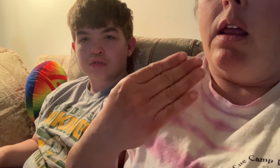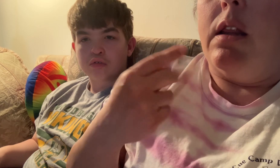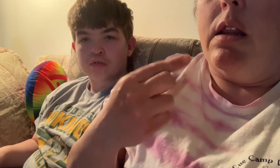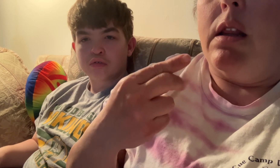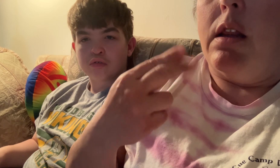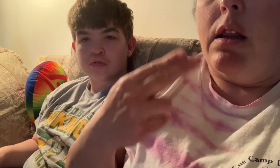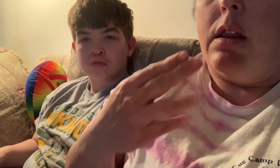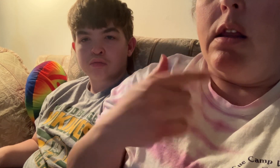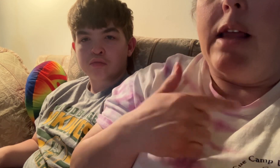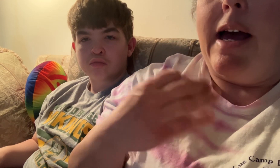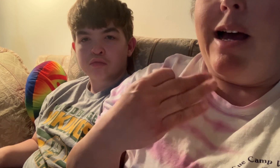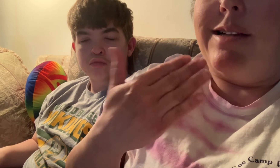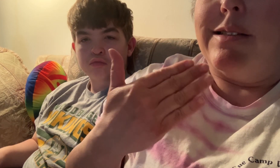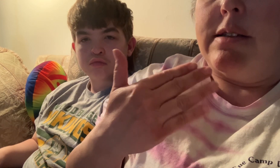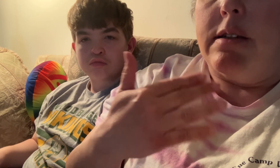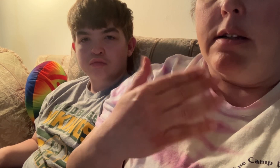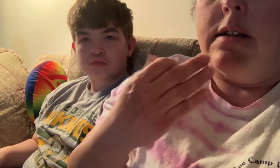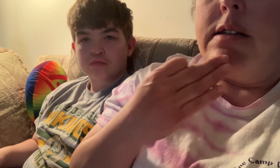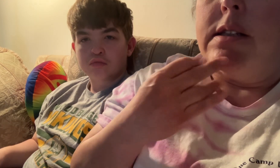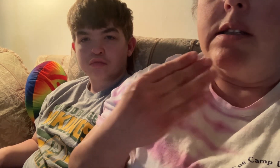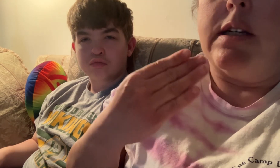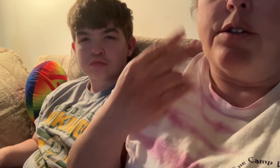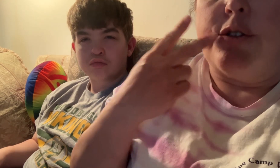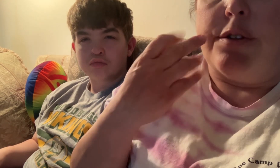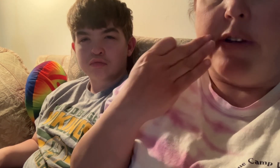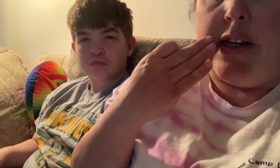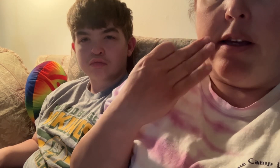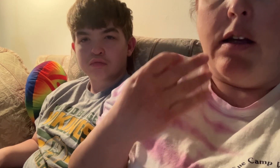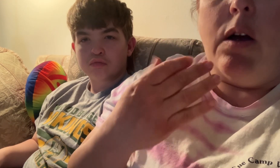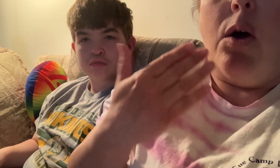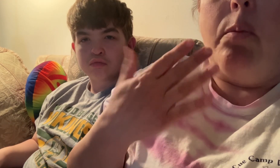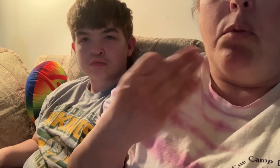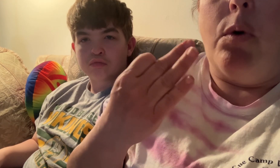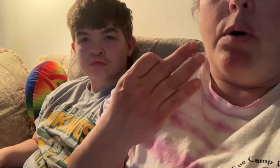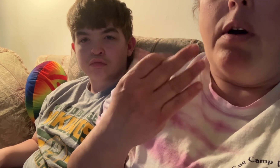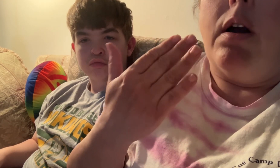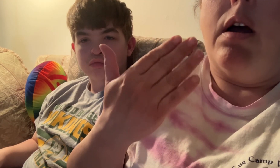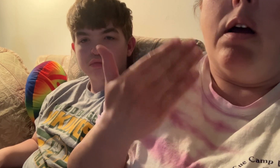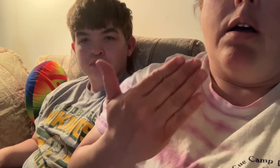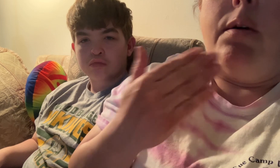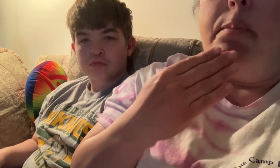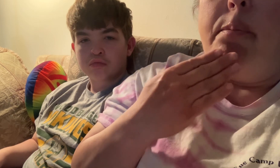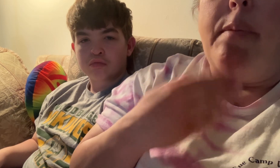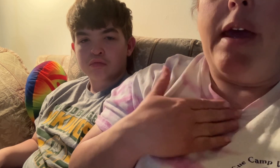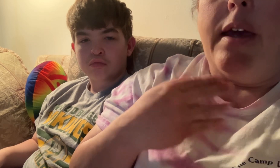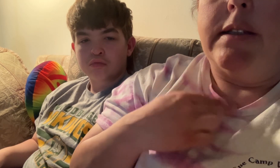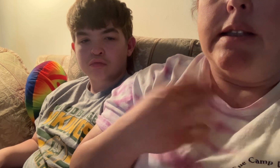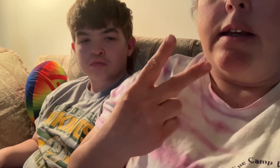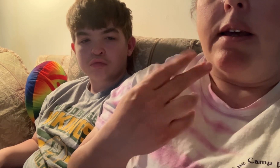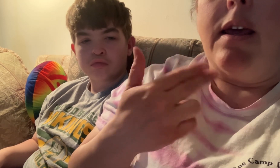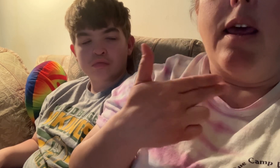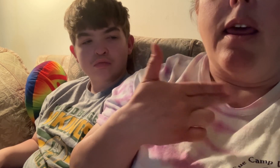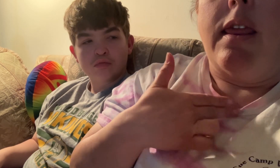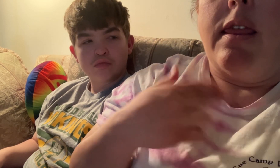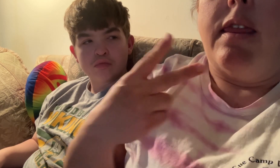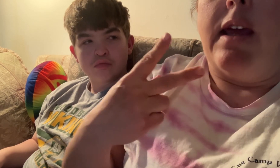In the last century, more amazing